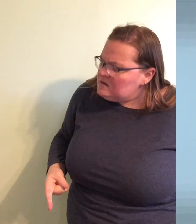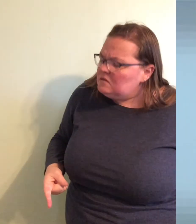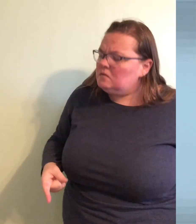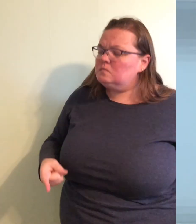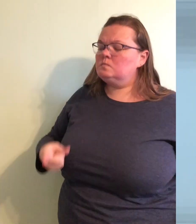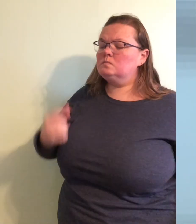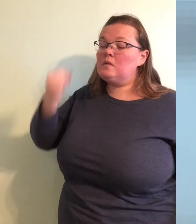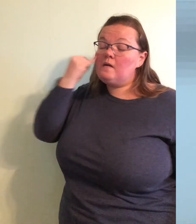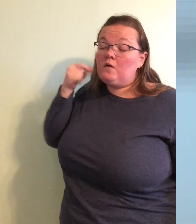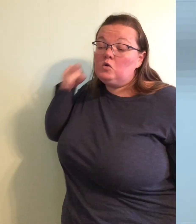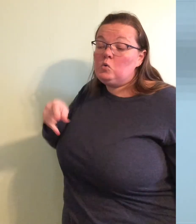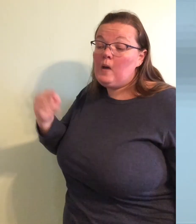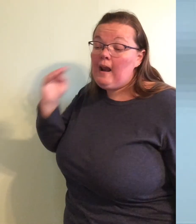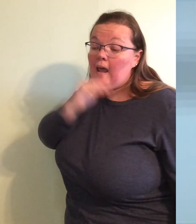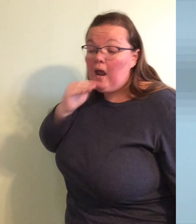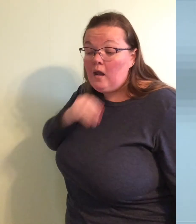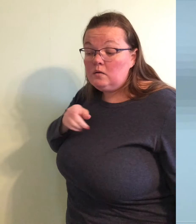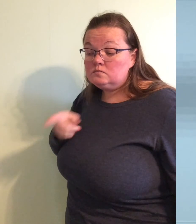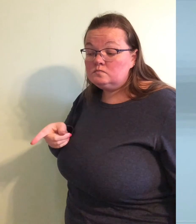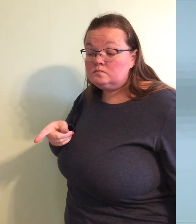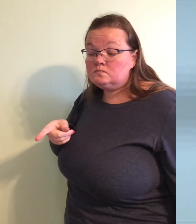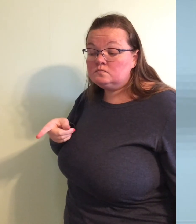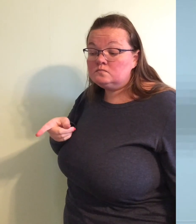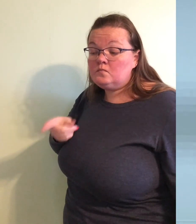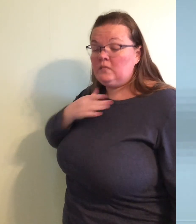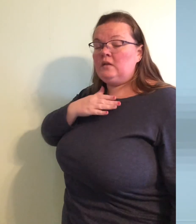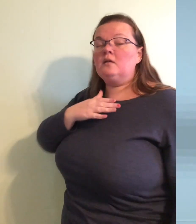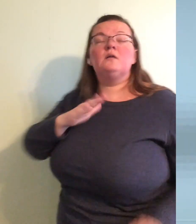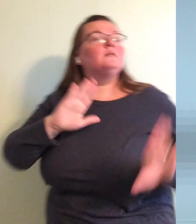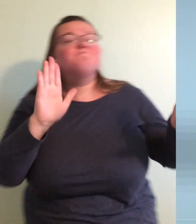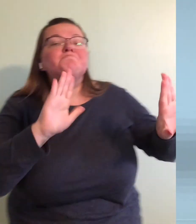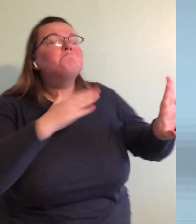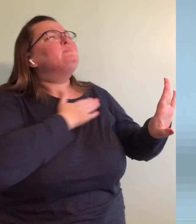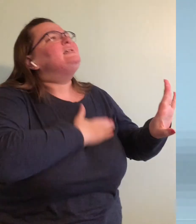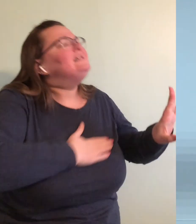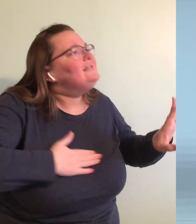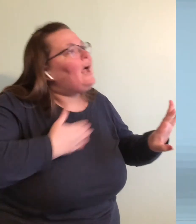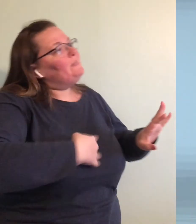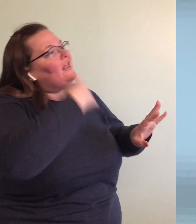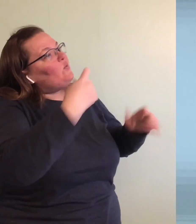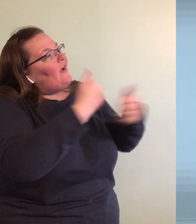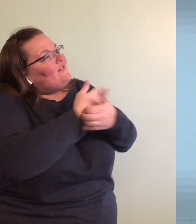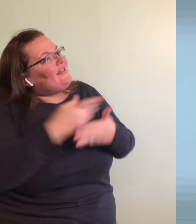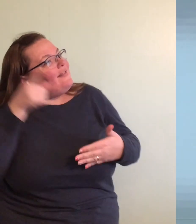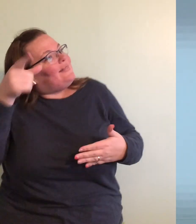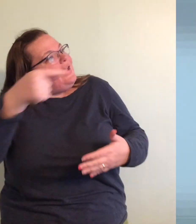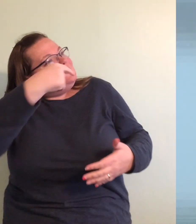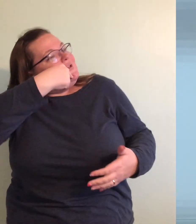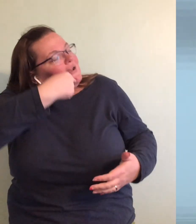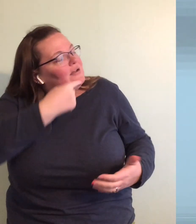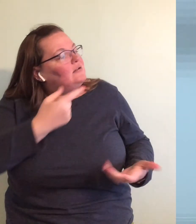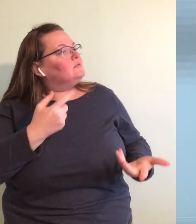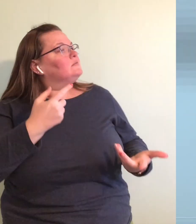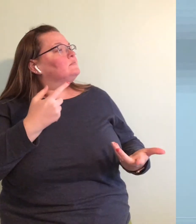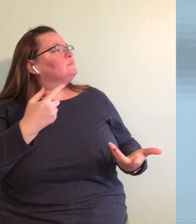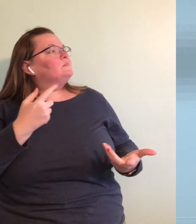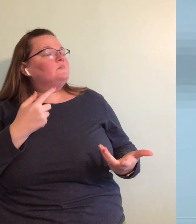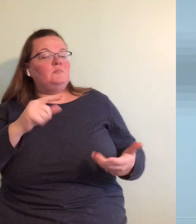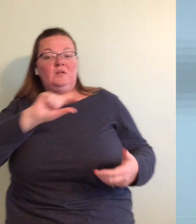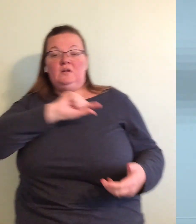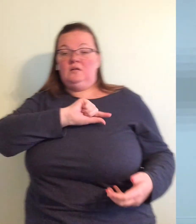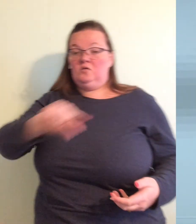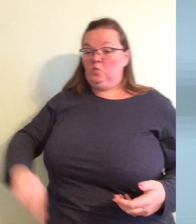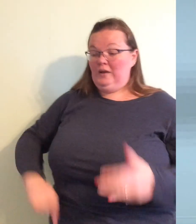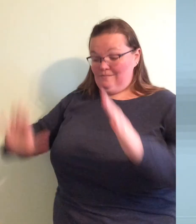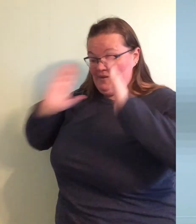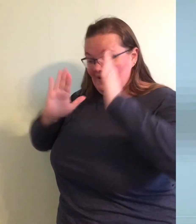If I find you have lied to me." "Please, I'm only repeating what they said," stammered Edmund. But the queen, who